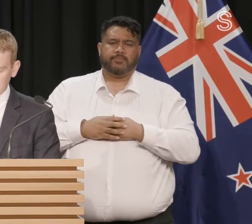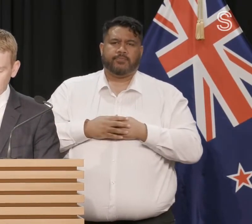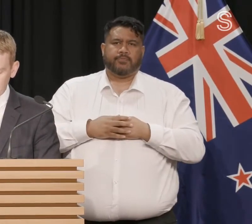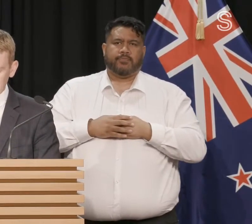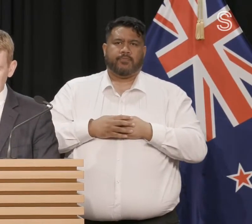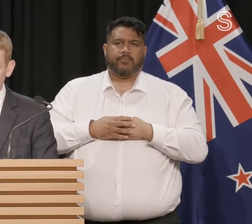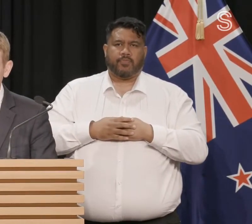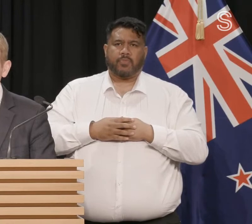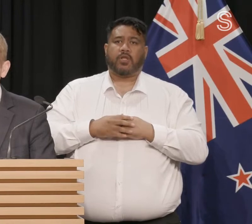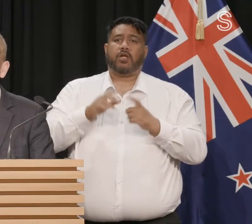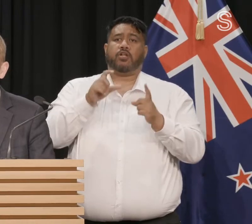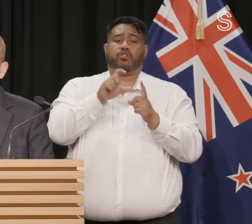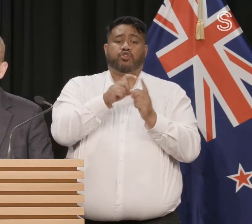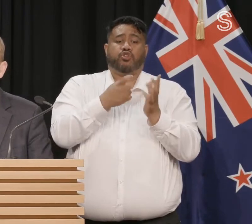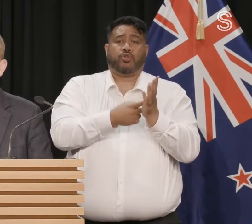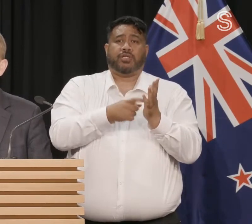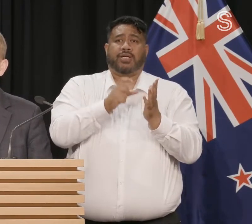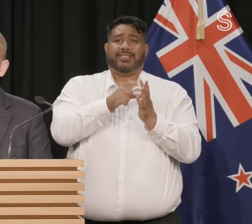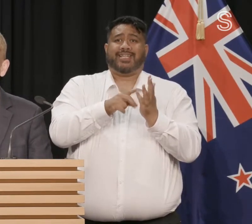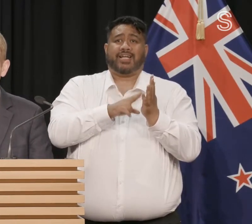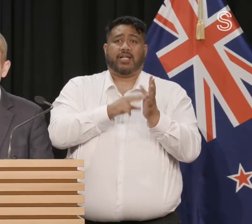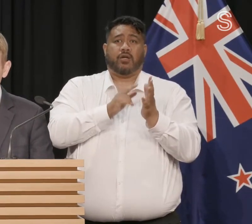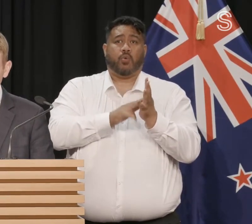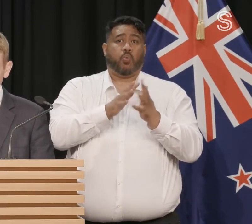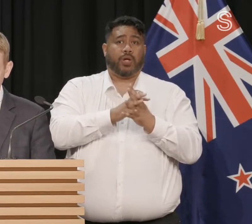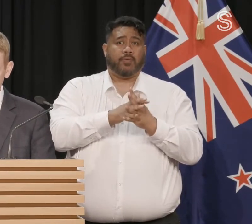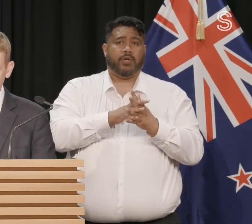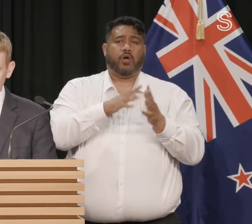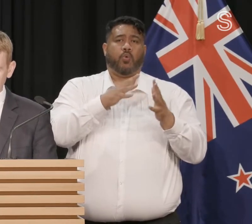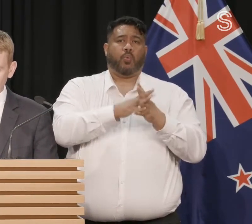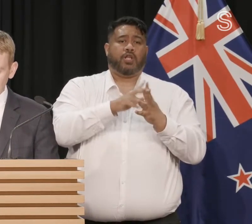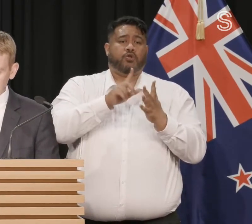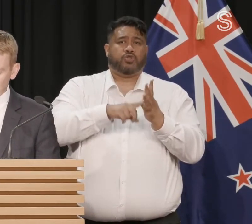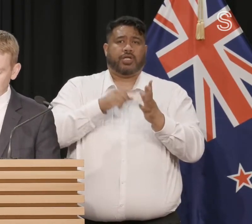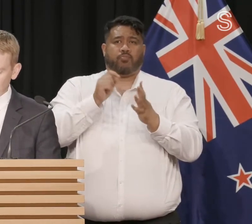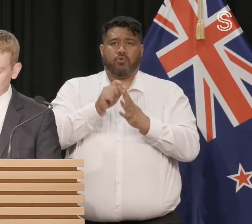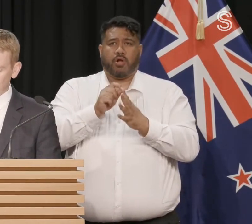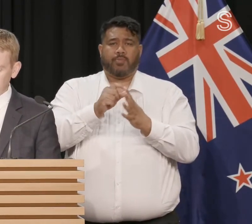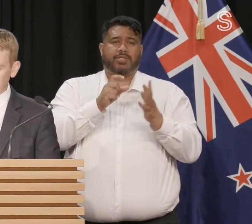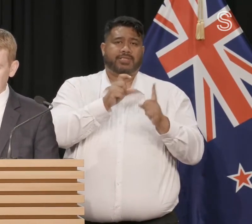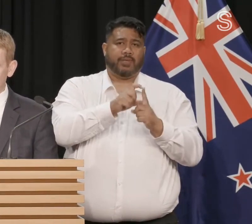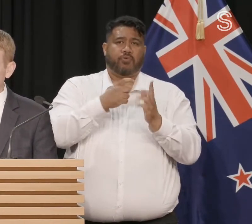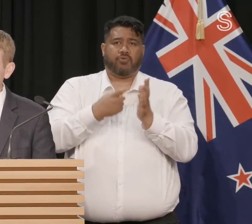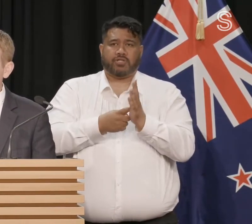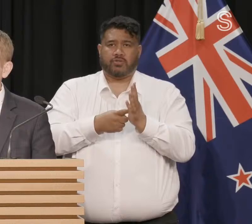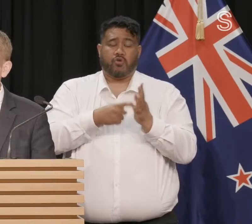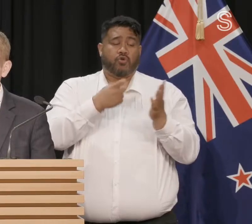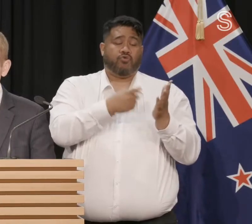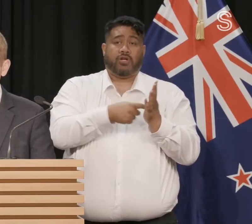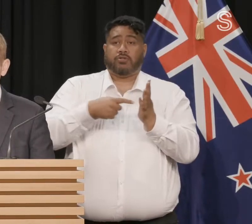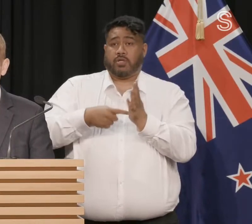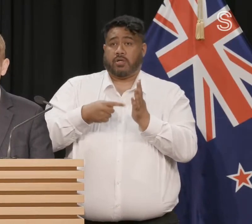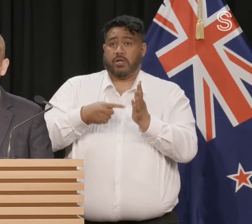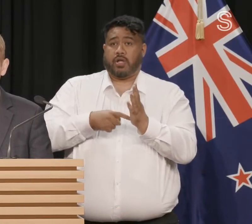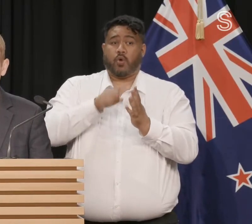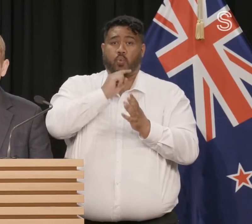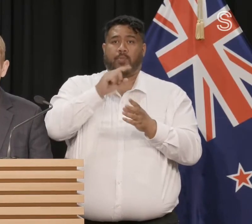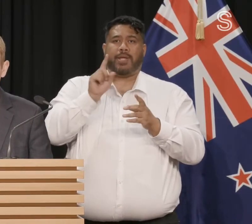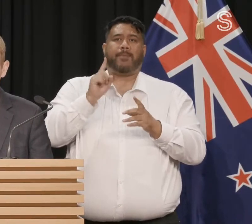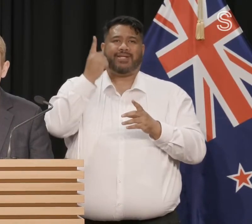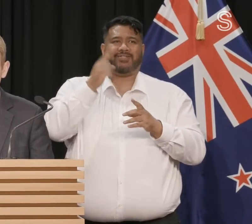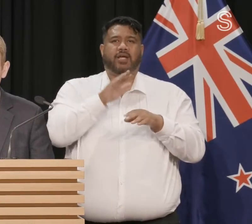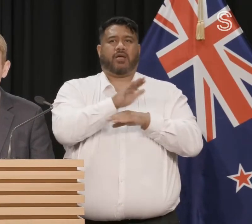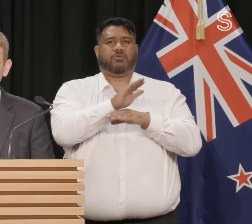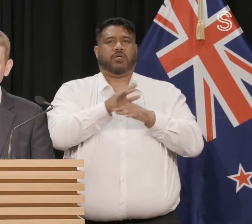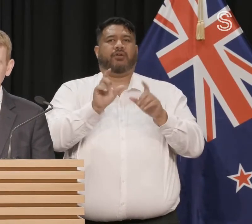Dr. Duncan Webb, Willow Jean Prime, Reno Tirukatani, and Dr. Deborah Russell will join Mika Whaitiri as ministers outside the